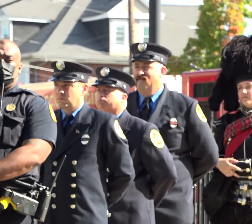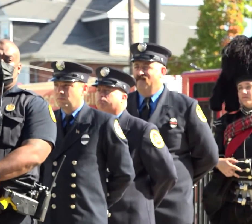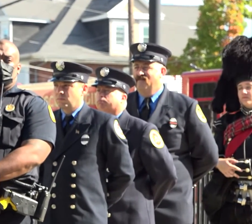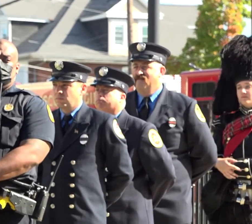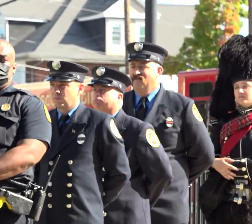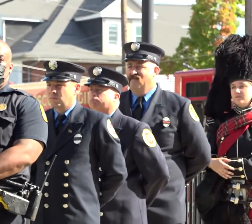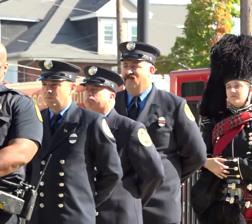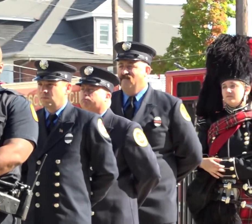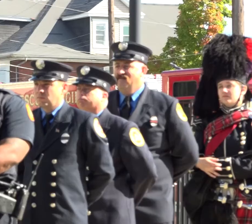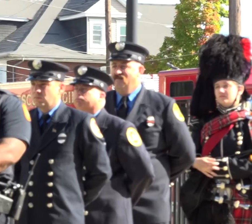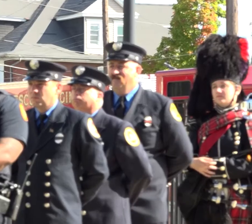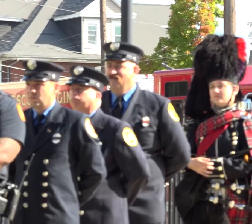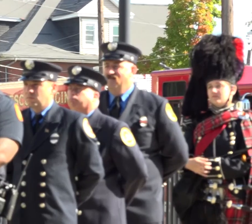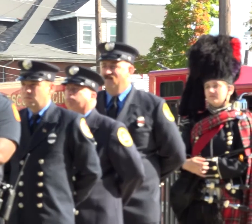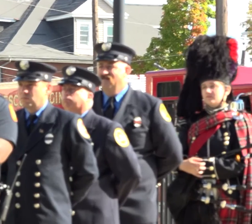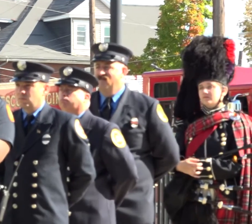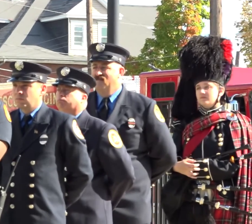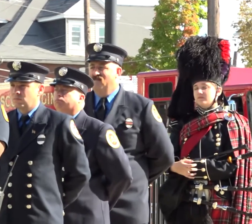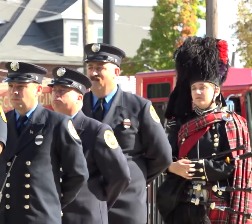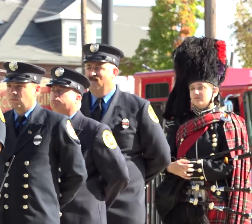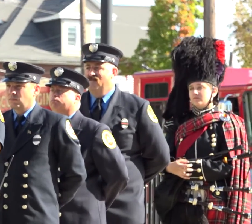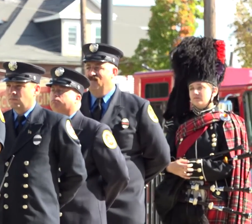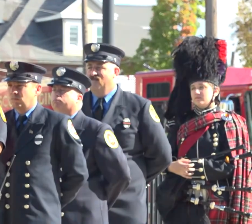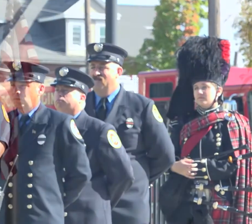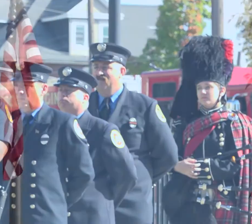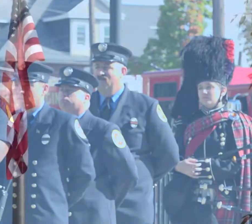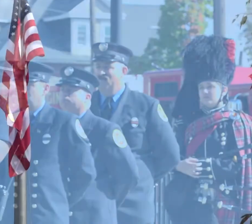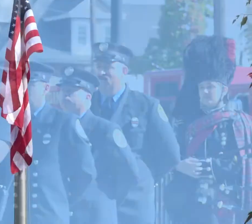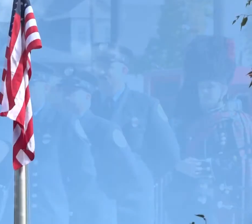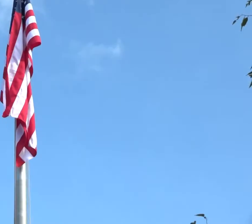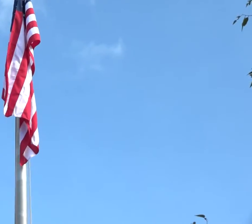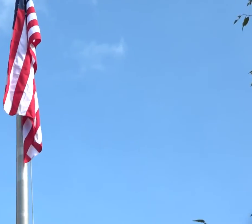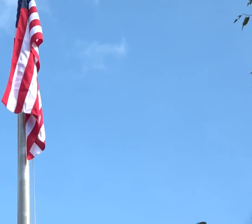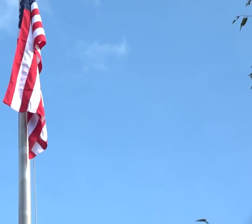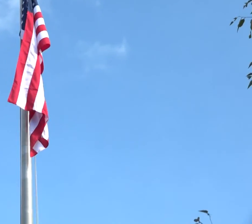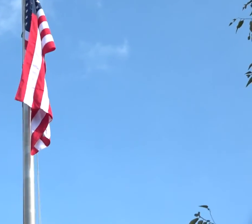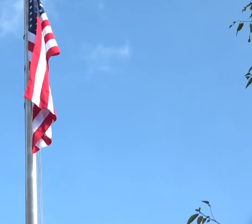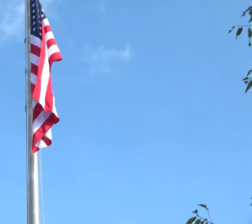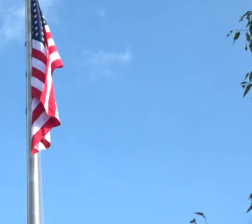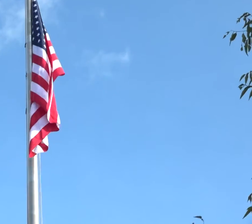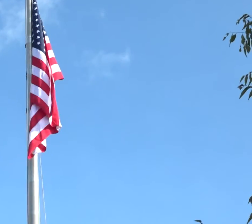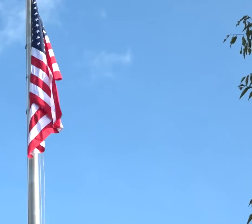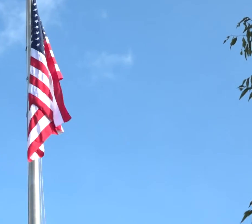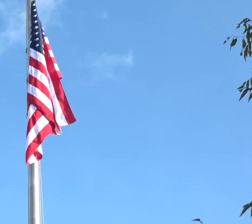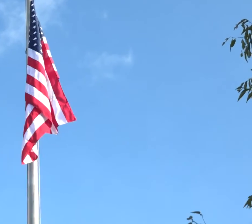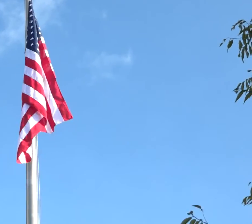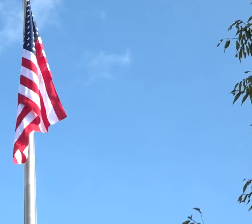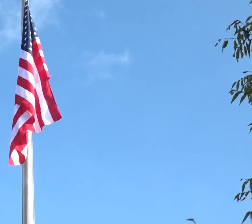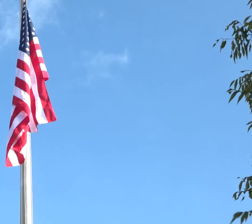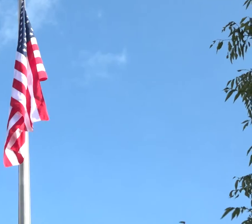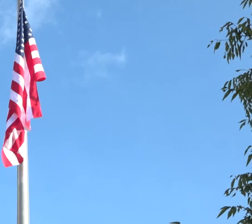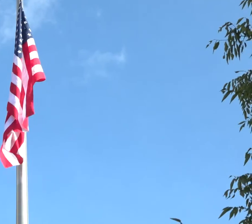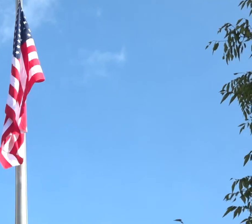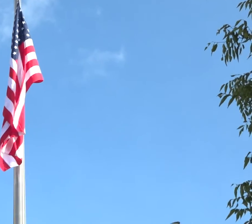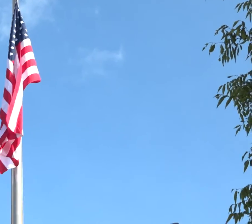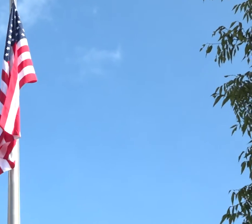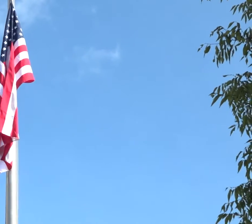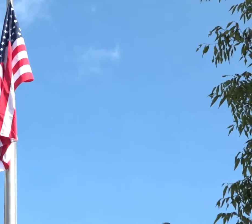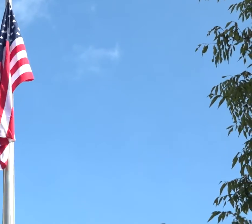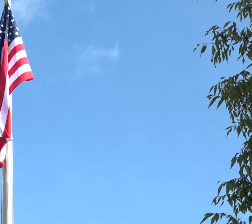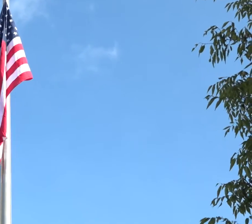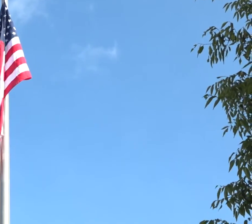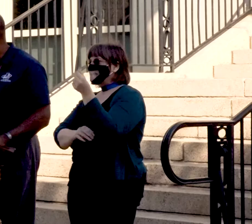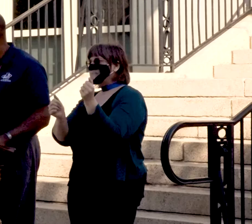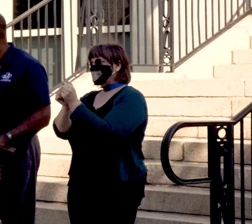We have to always remember that, find that little stripe of beauty, and come together around it.